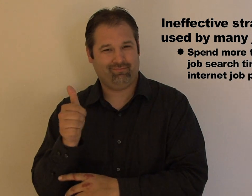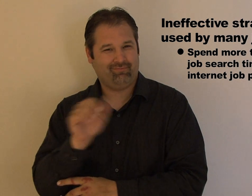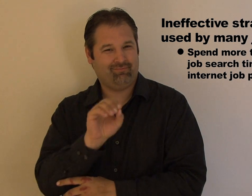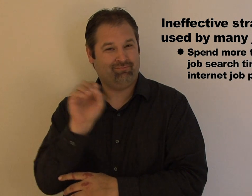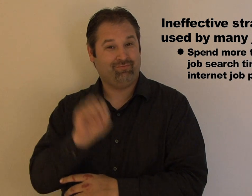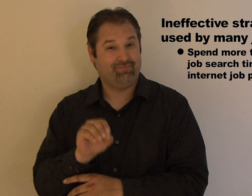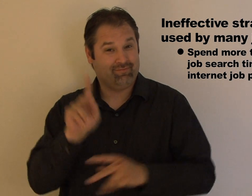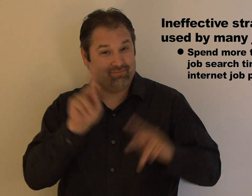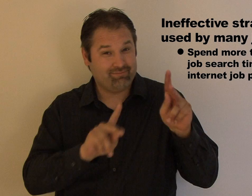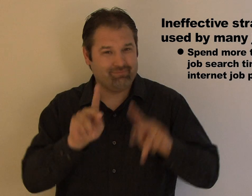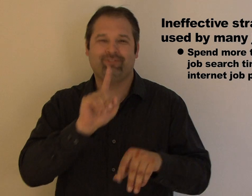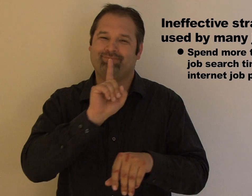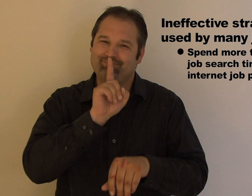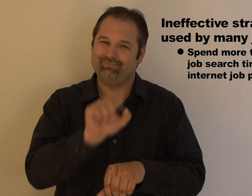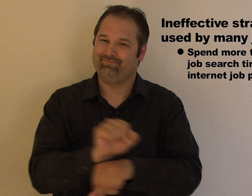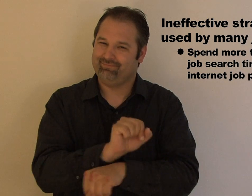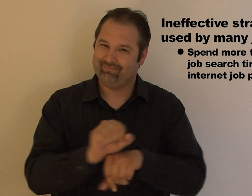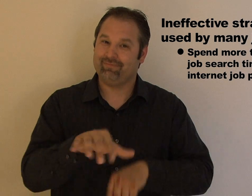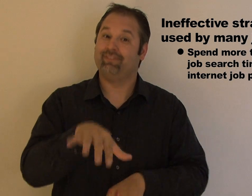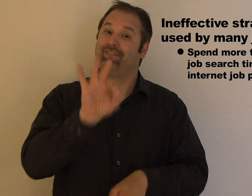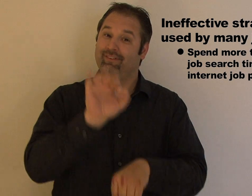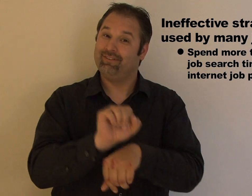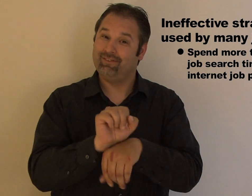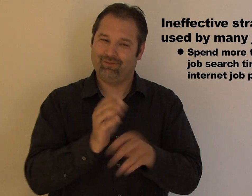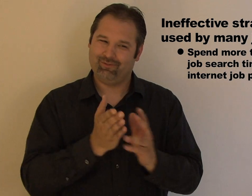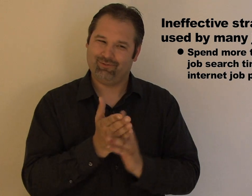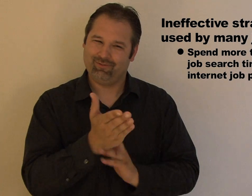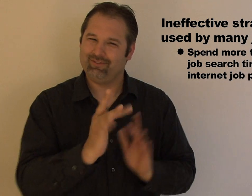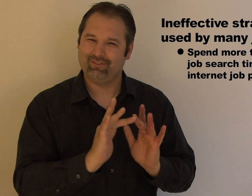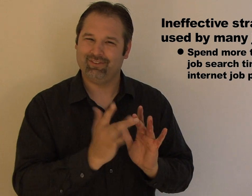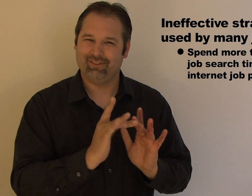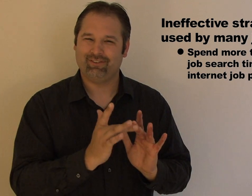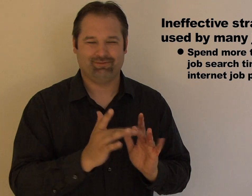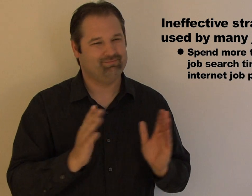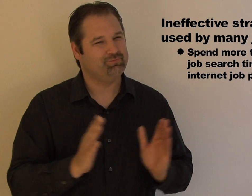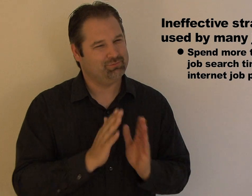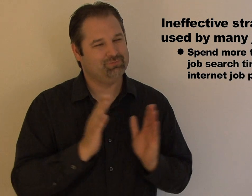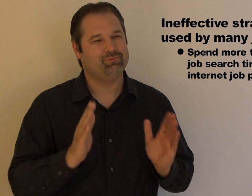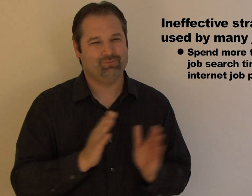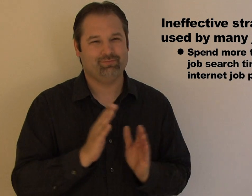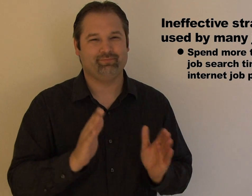job hunters get a job offer from an internet posting. That's a very small number.